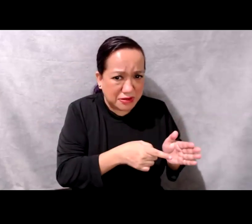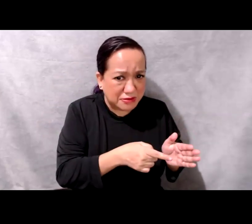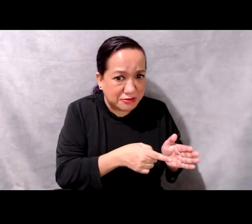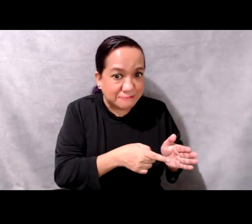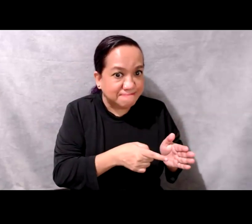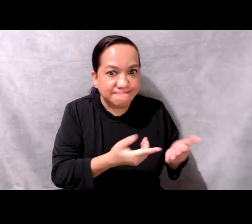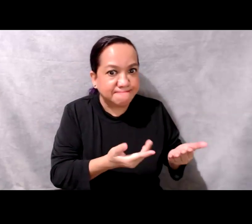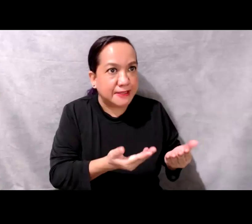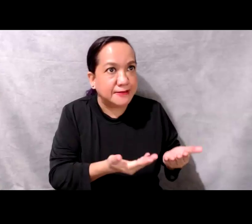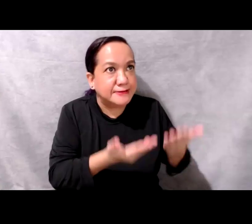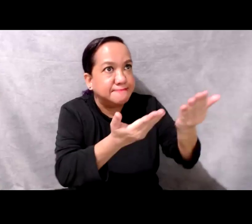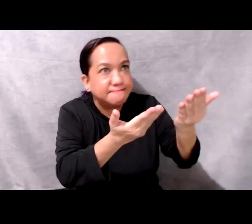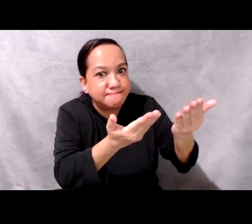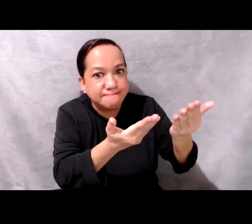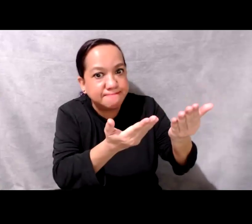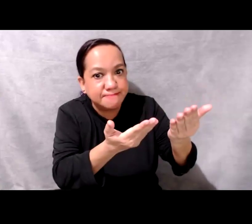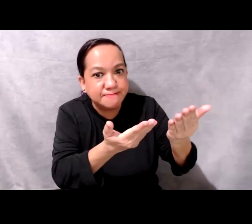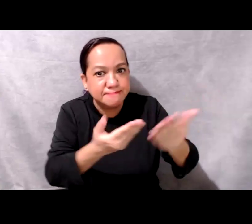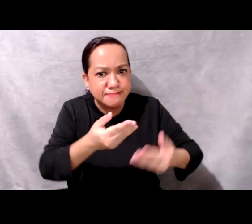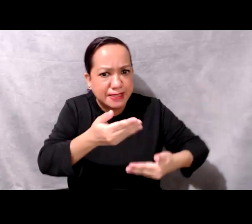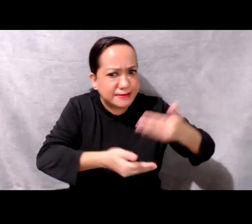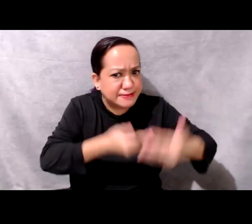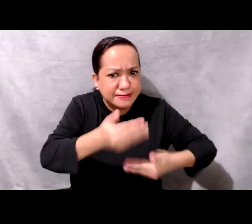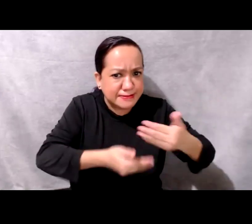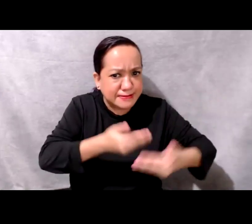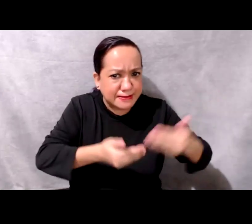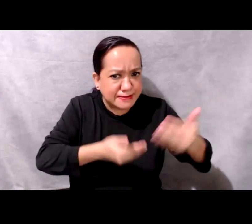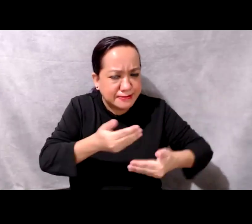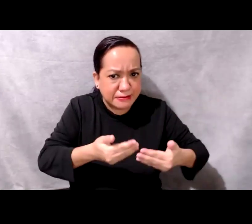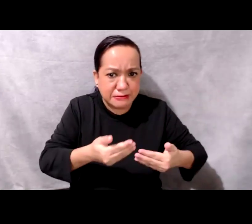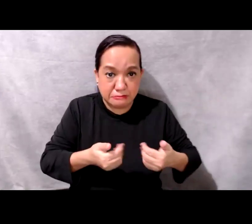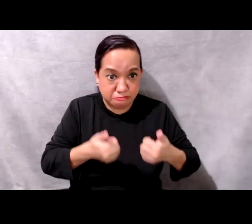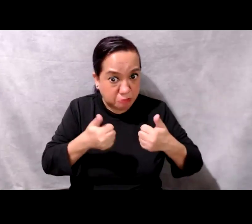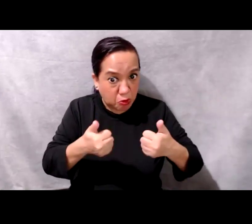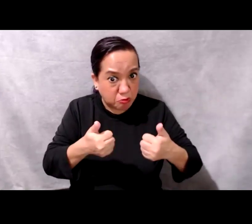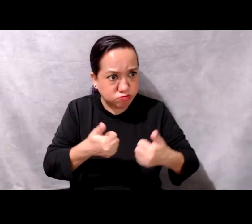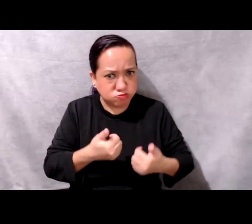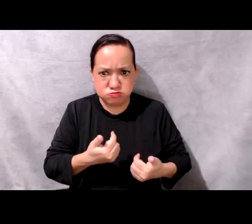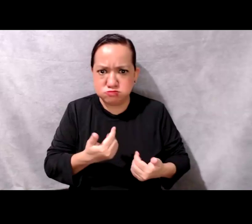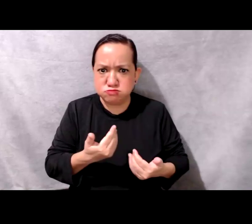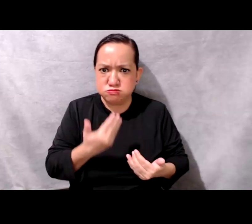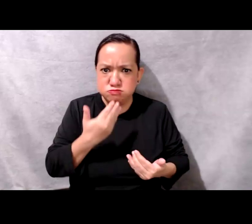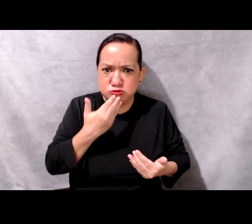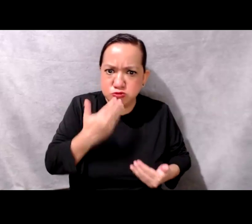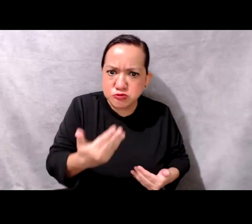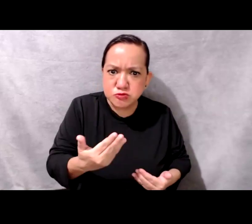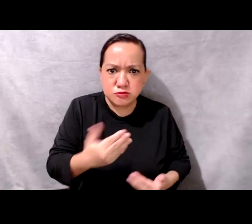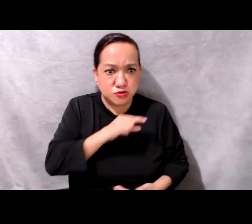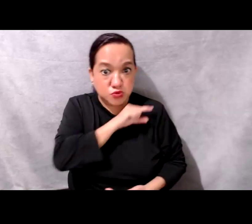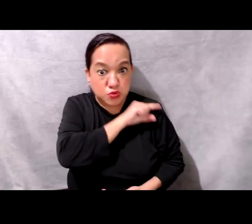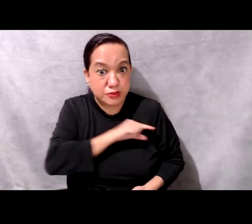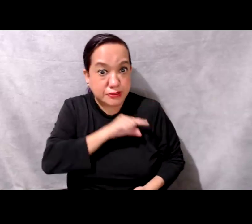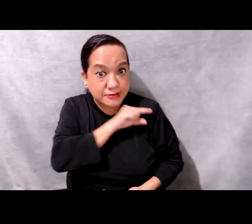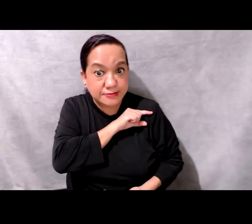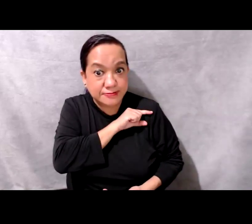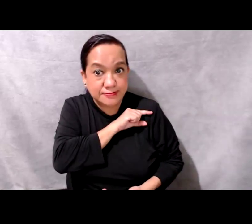eligibility requirement. I would even say bogus eligibility requirement, that requires prior good faith effort. Often brings a lot of